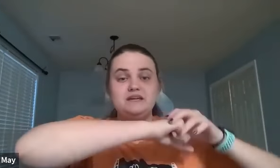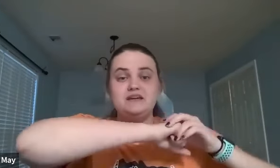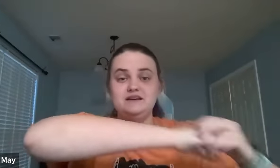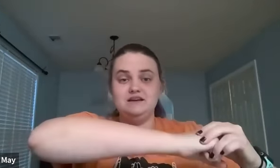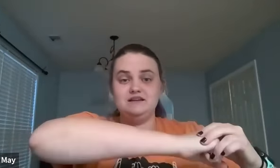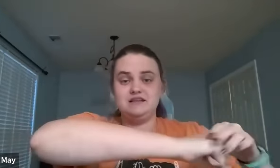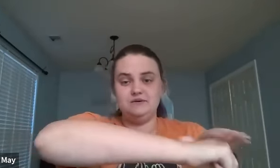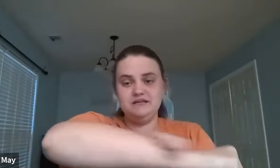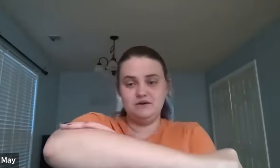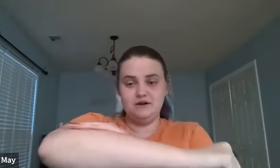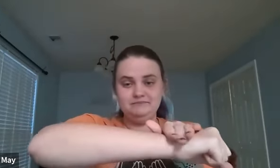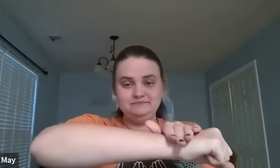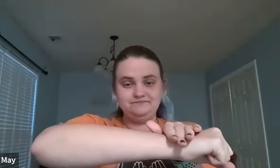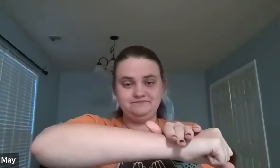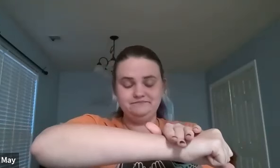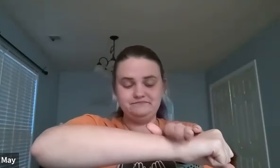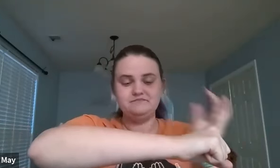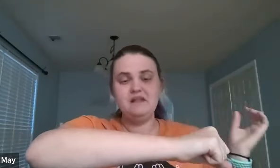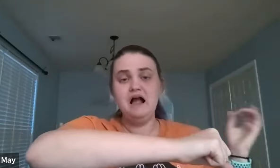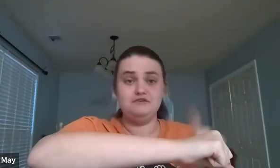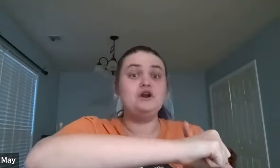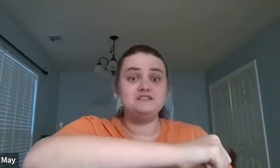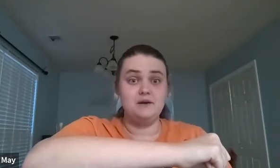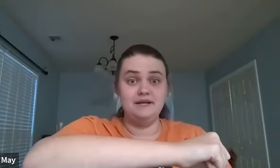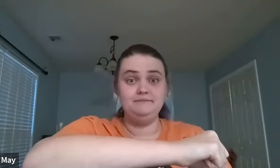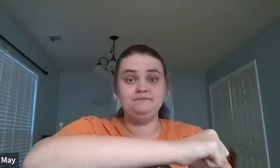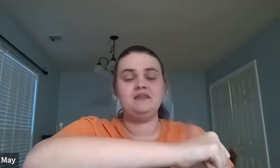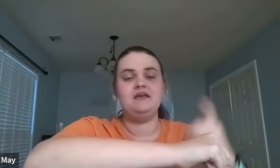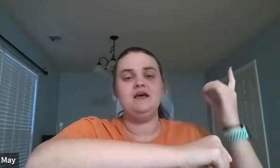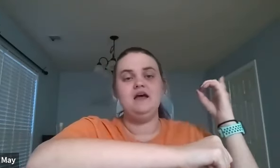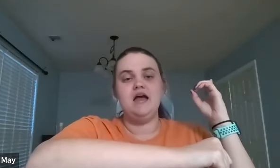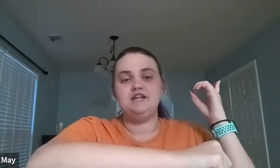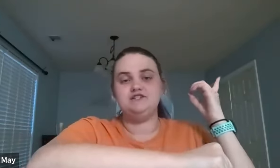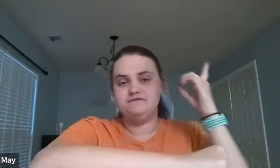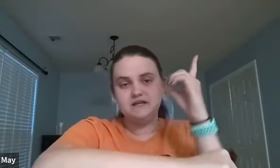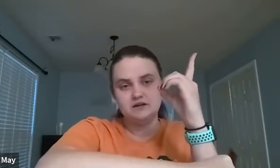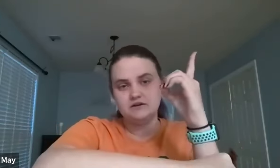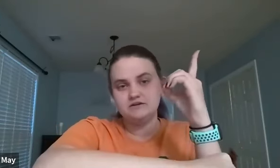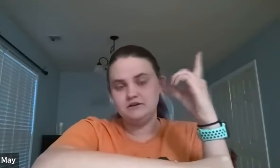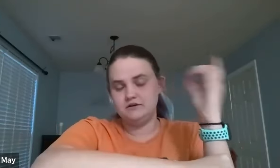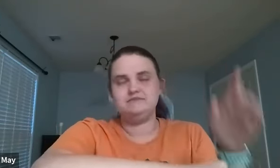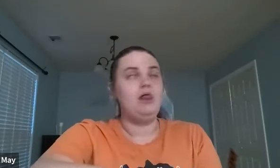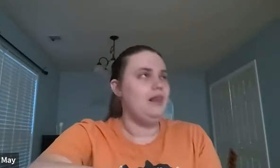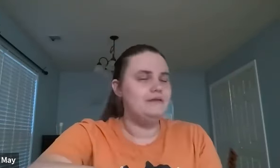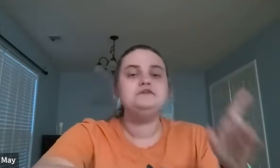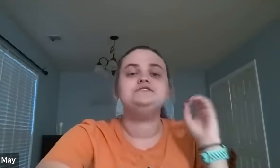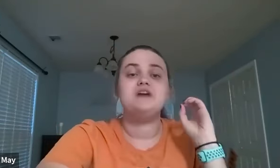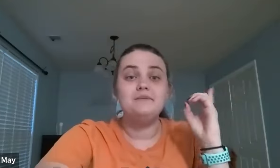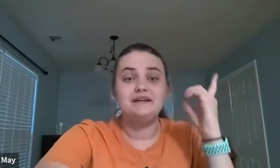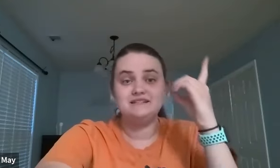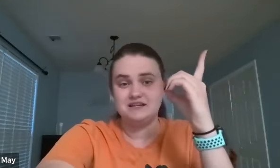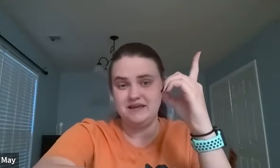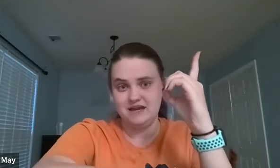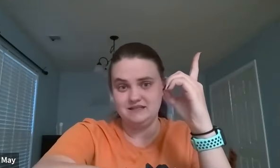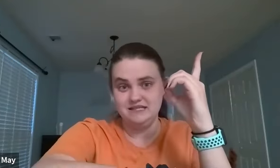be sideways arm of your non-dominant, and your finger, your dominant is going to make that